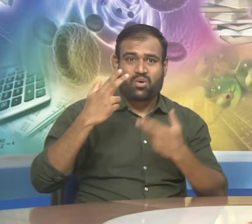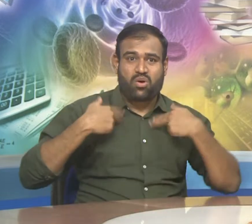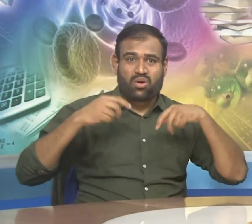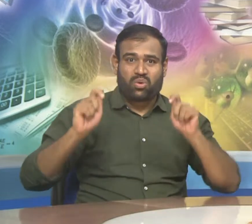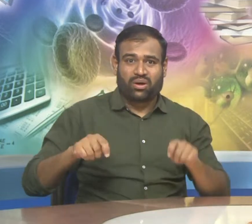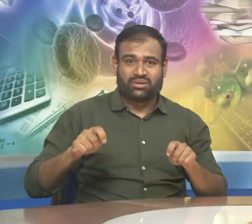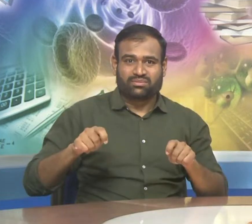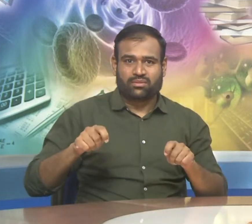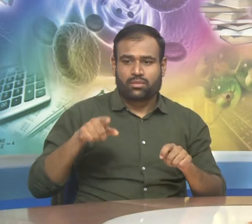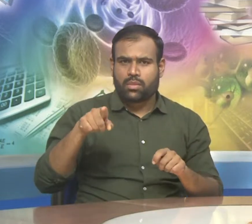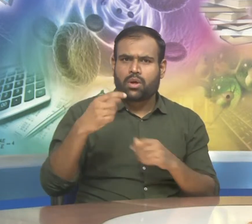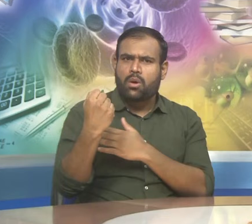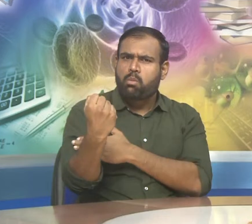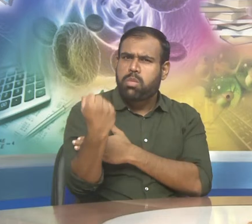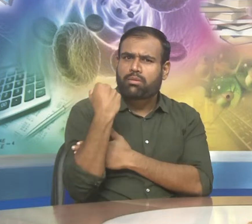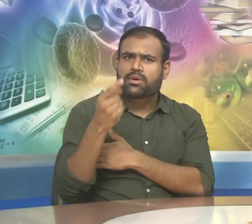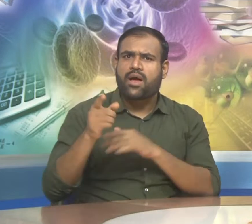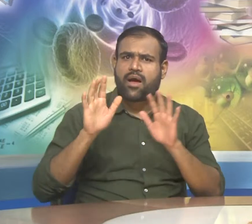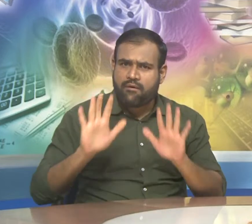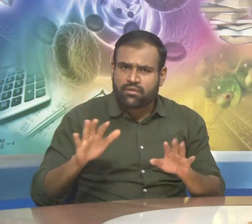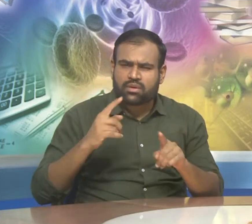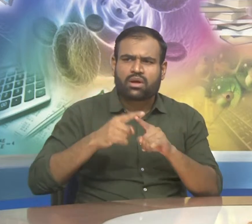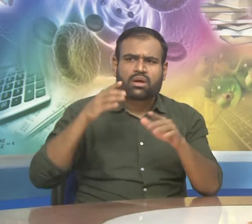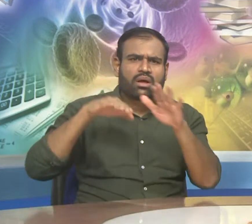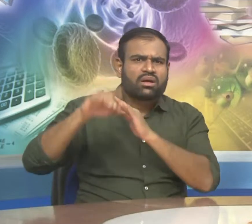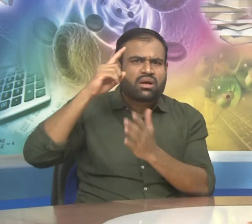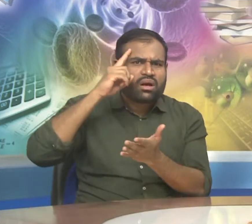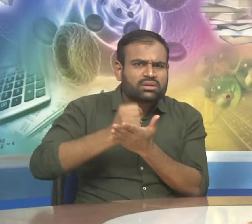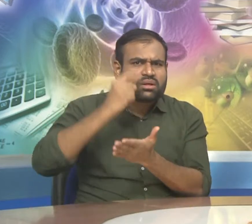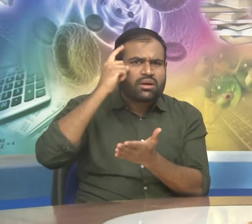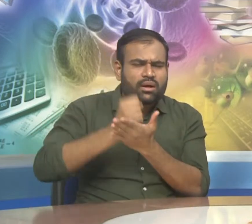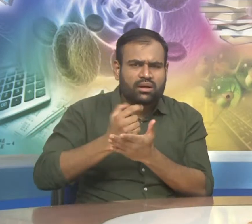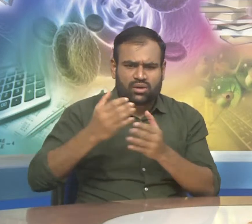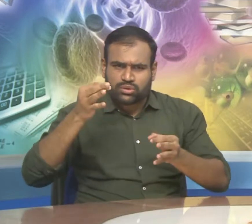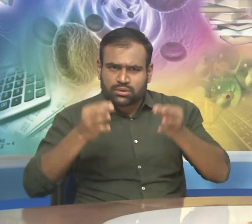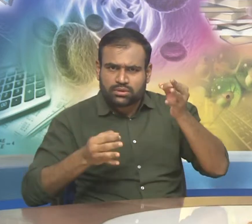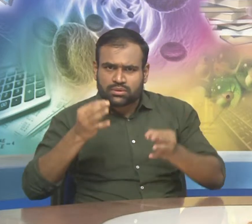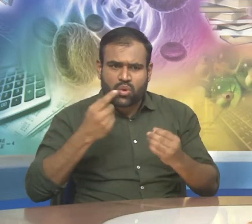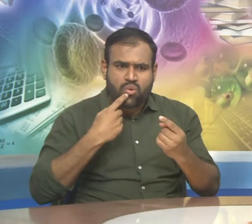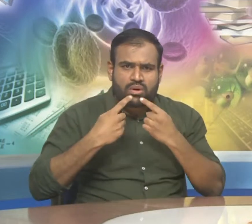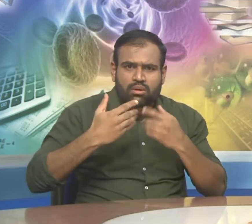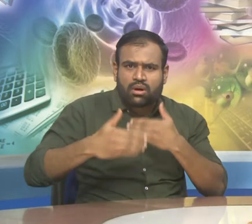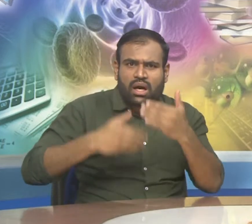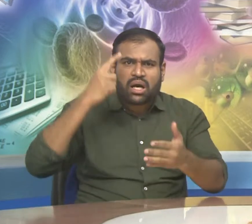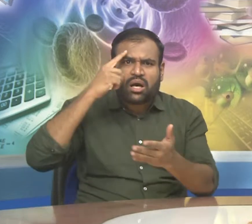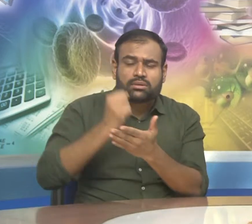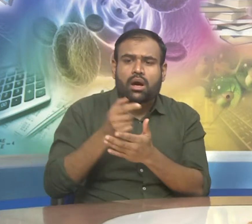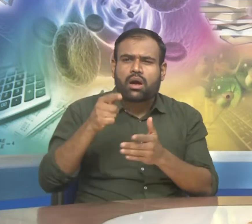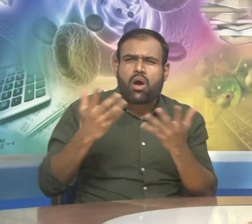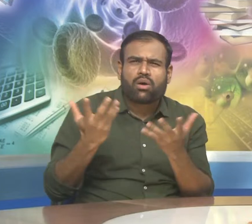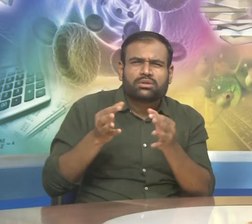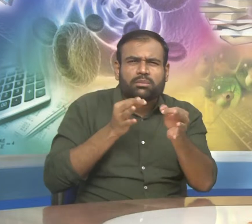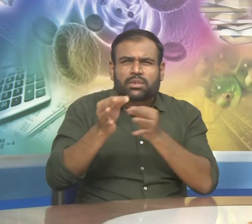Second, explain the powers and jurisdiction of the High Court.